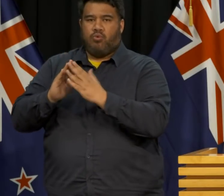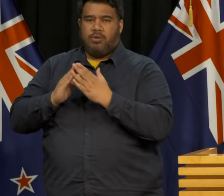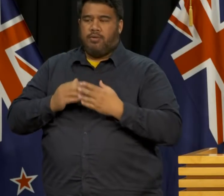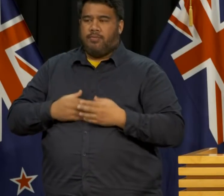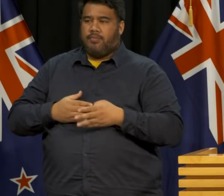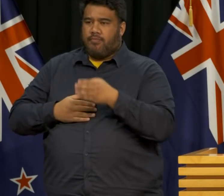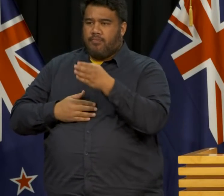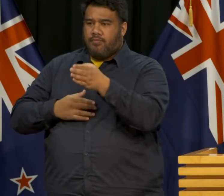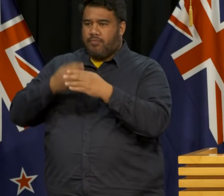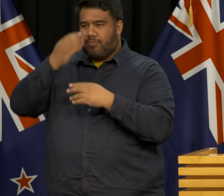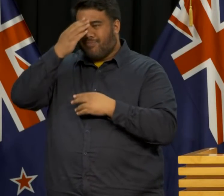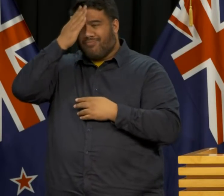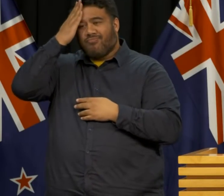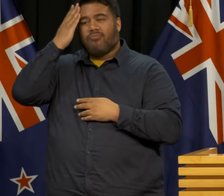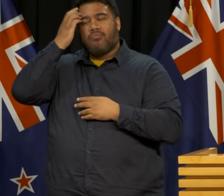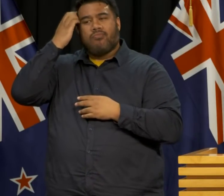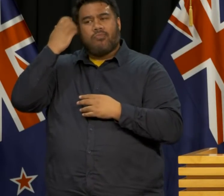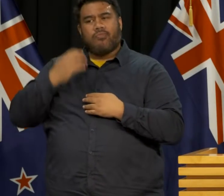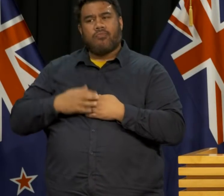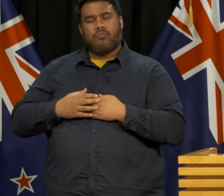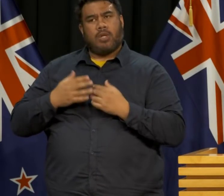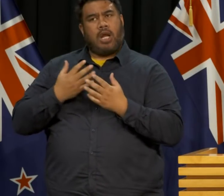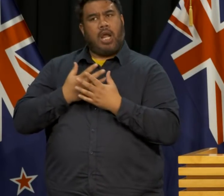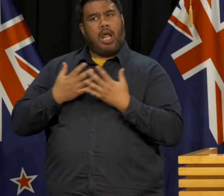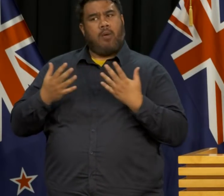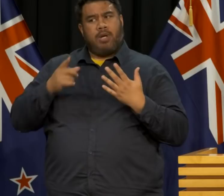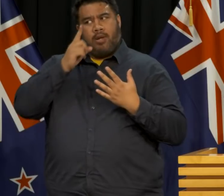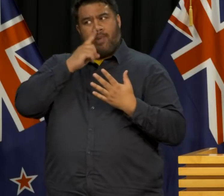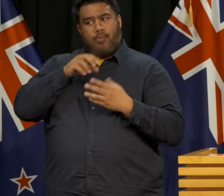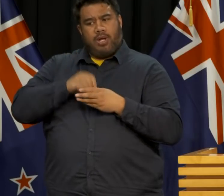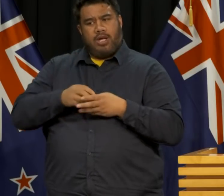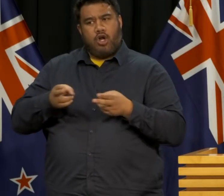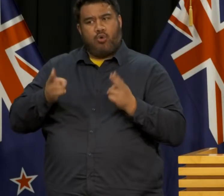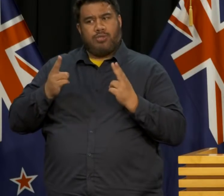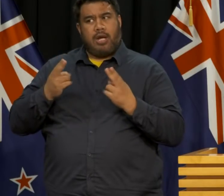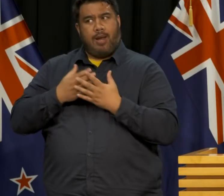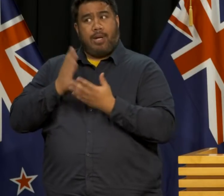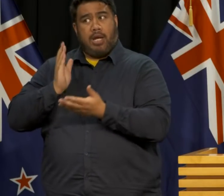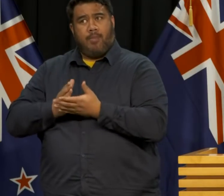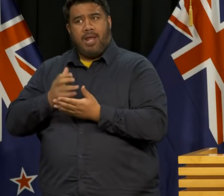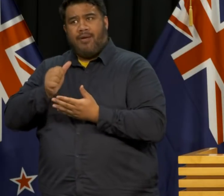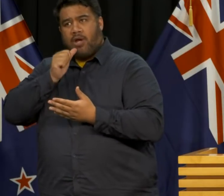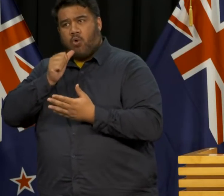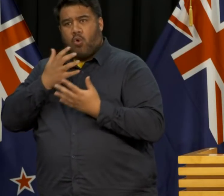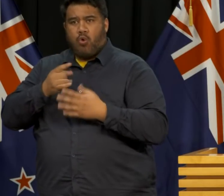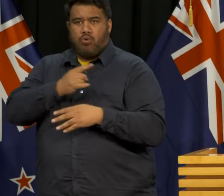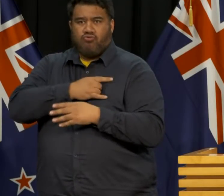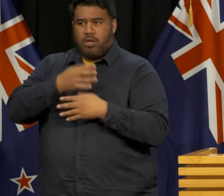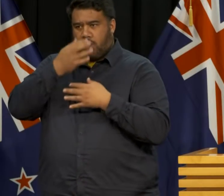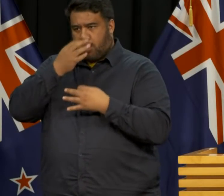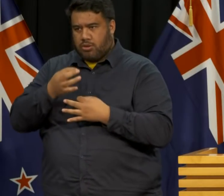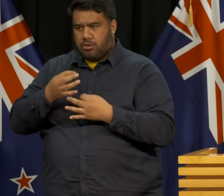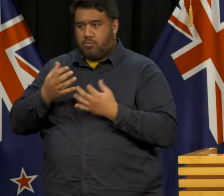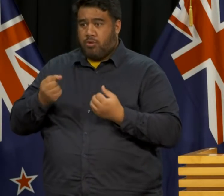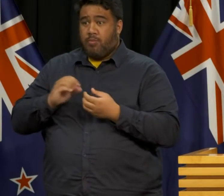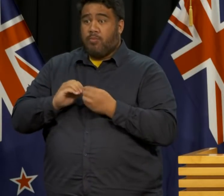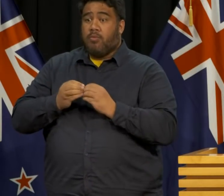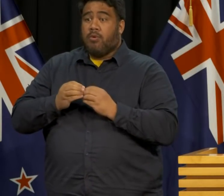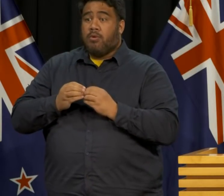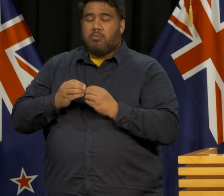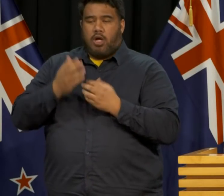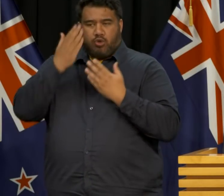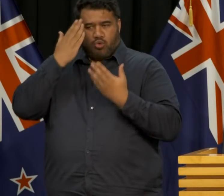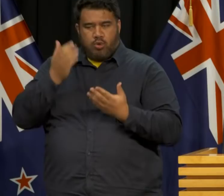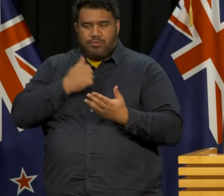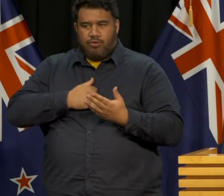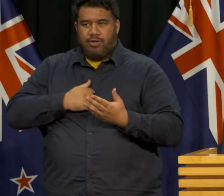there are in managed isolation and quarantine who have drug and alcohol addiction issues? No, I don't have a breakdown of that, sorry. All right, one last question.